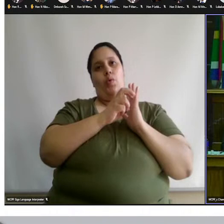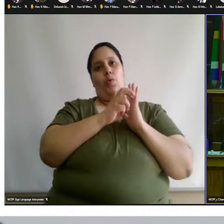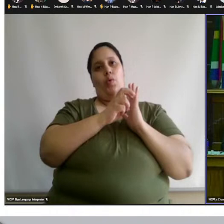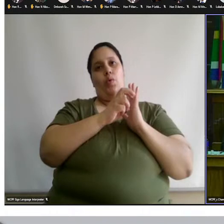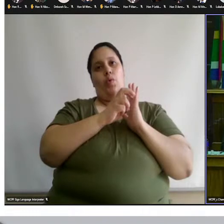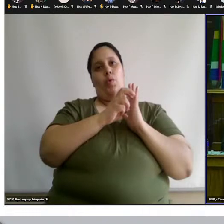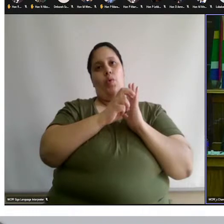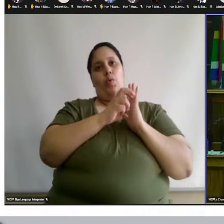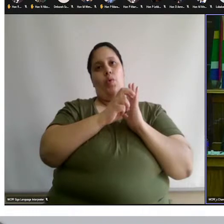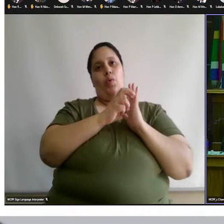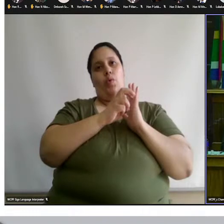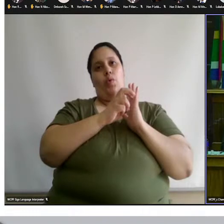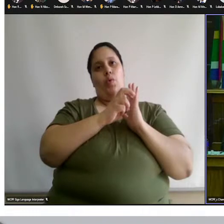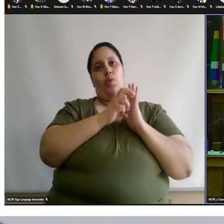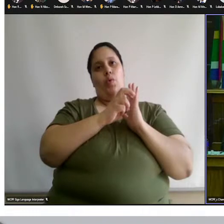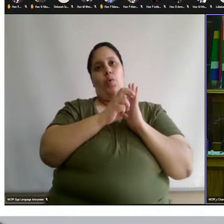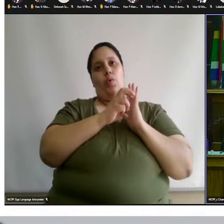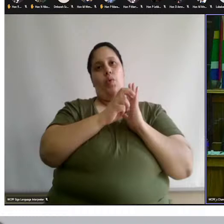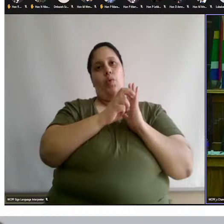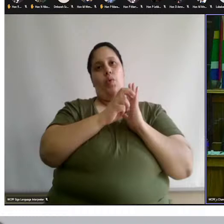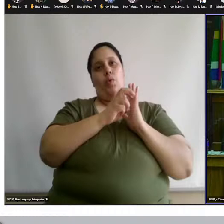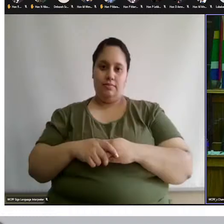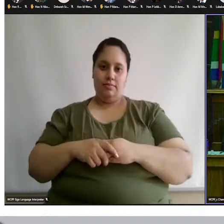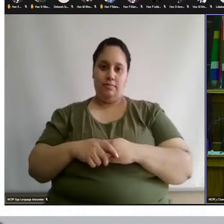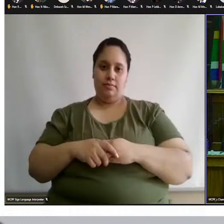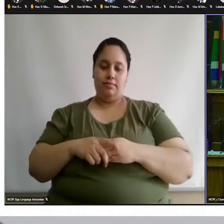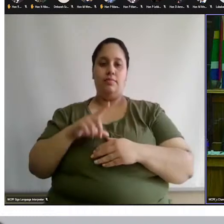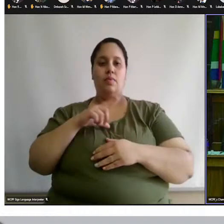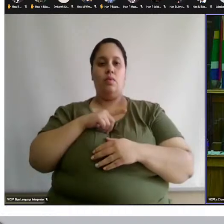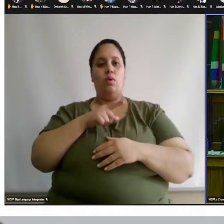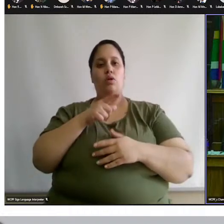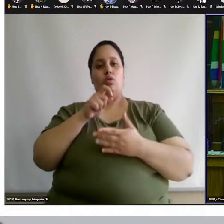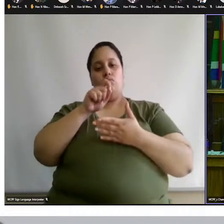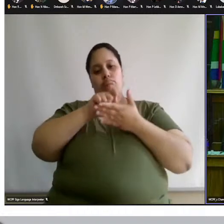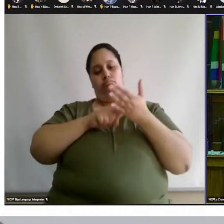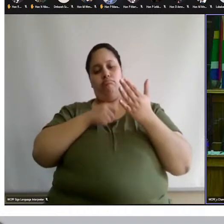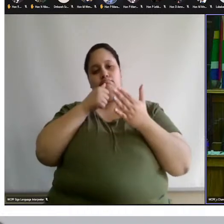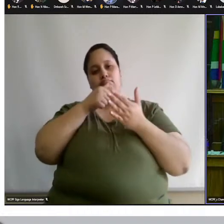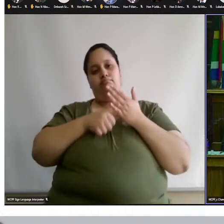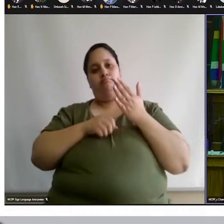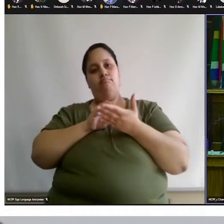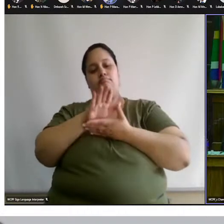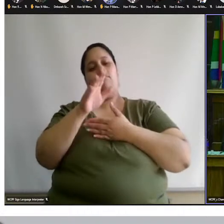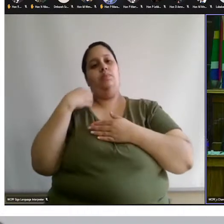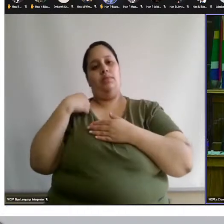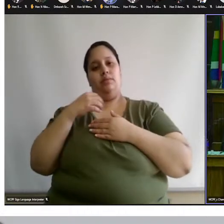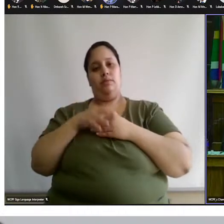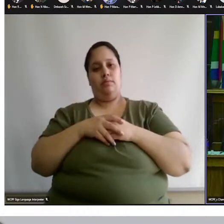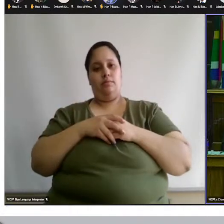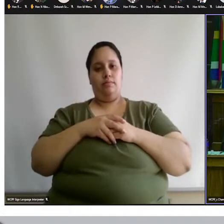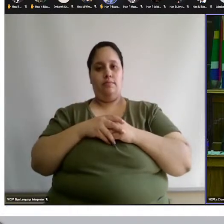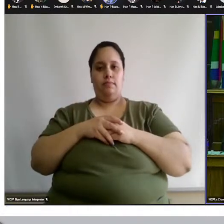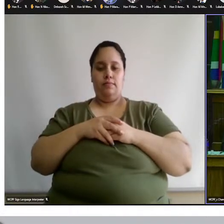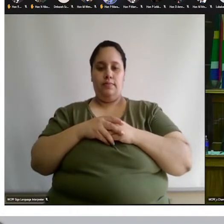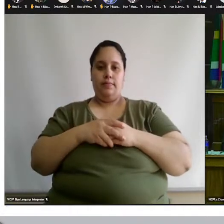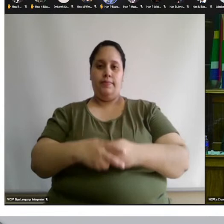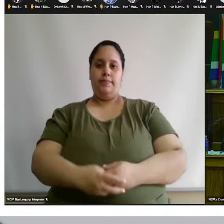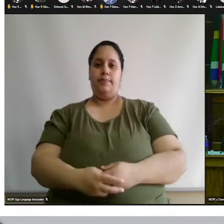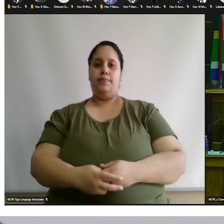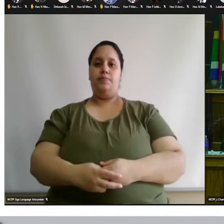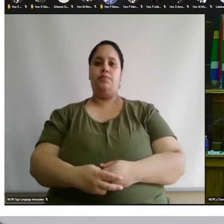in writing your question to the Honourable Member. Thank you, Honourable Murray. Thank you for indulging